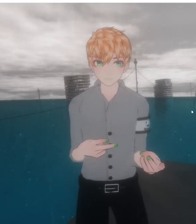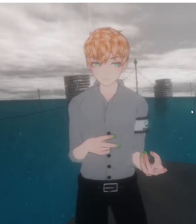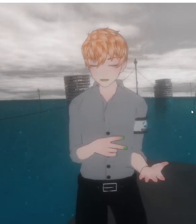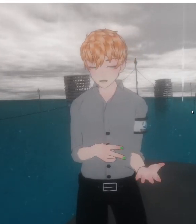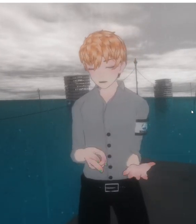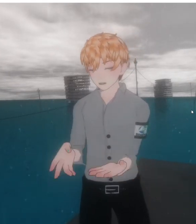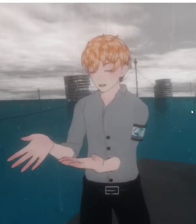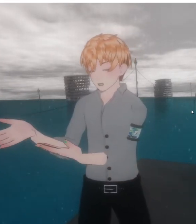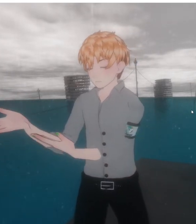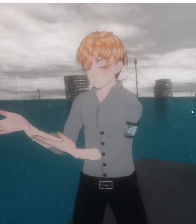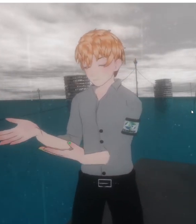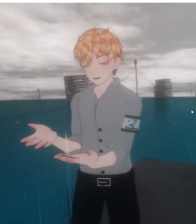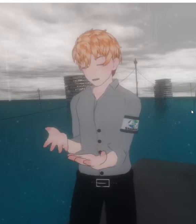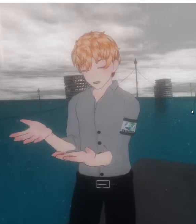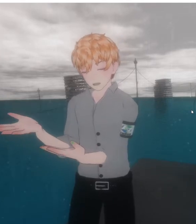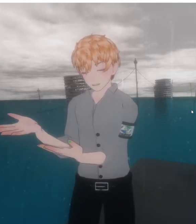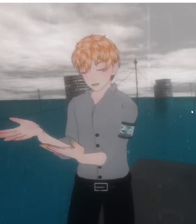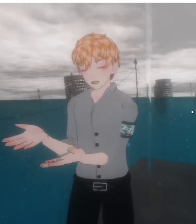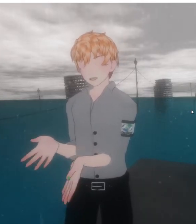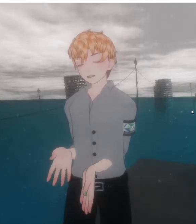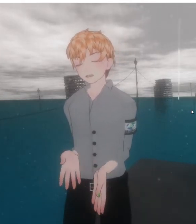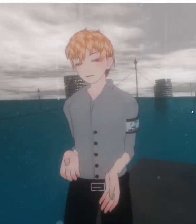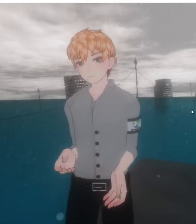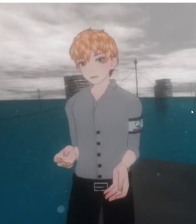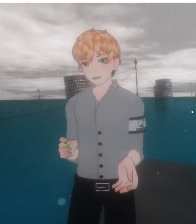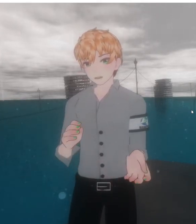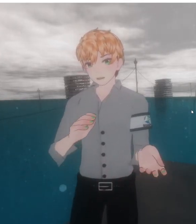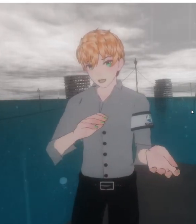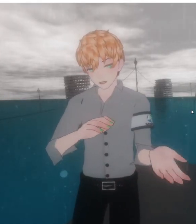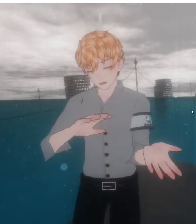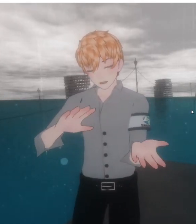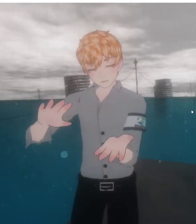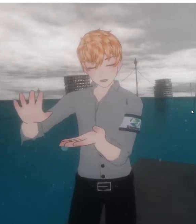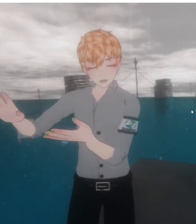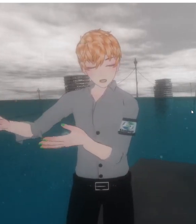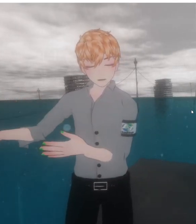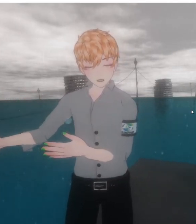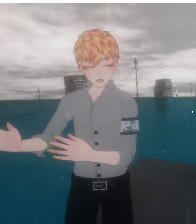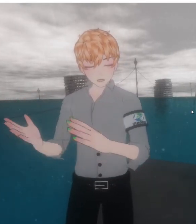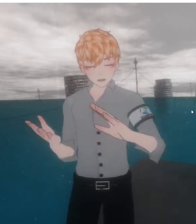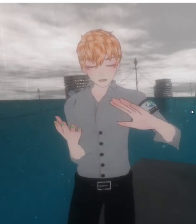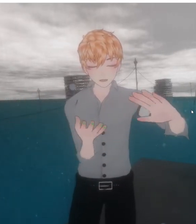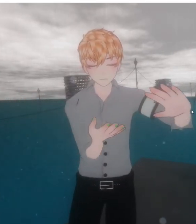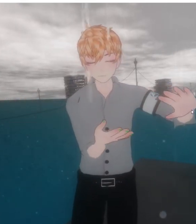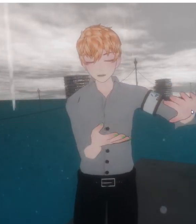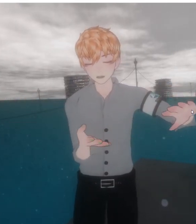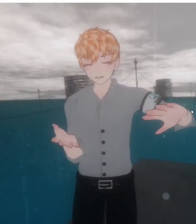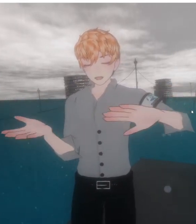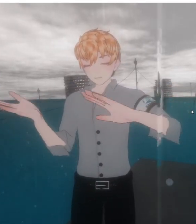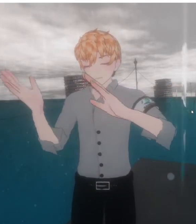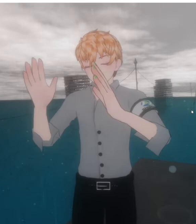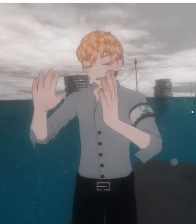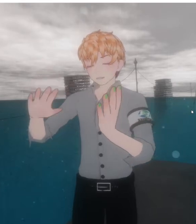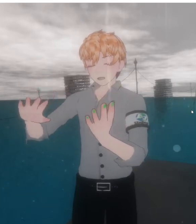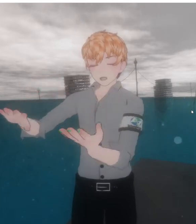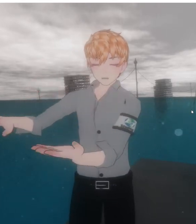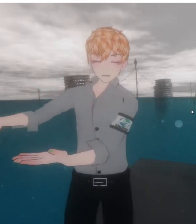the thing with verbally speaking is that you just keep going along with it, and it's that process of making a